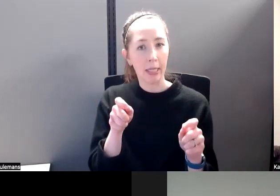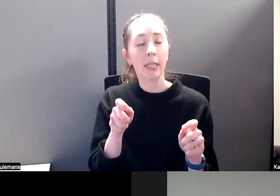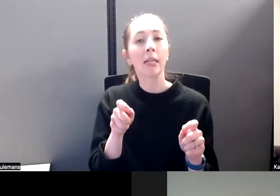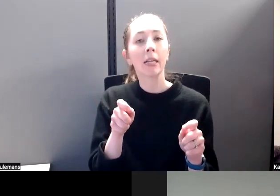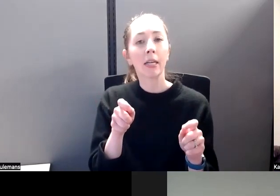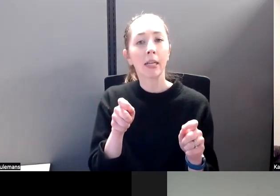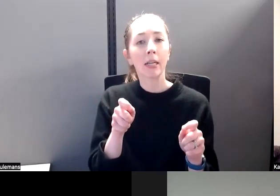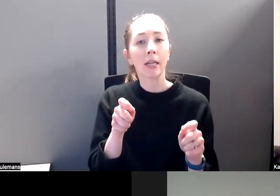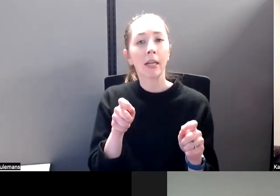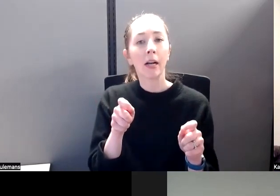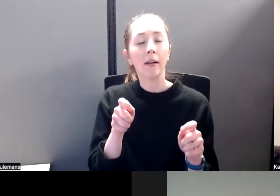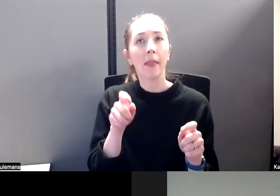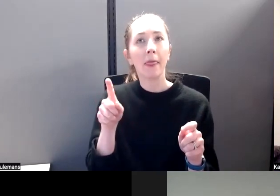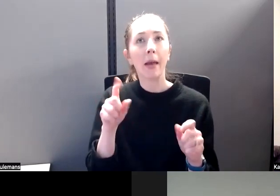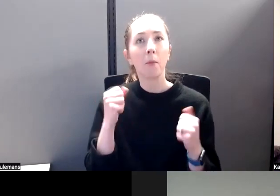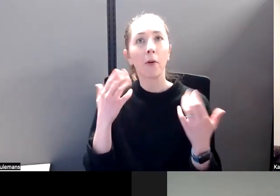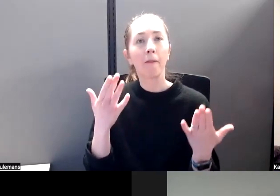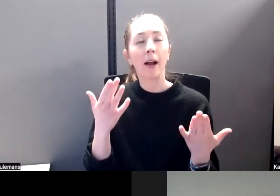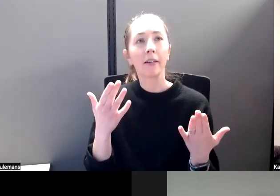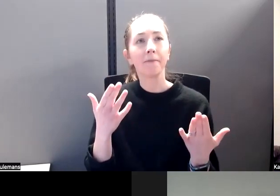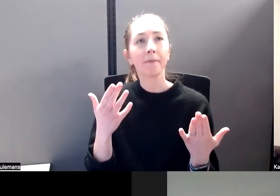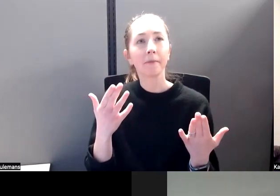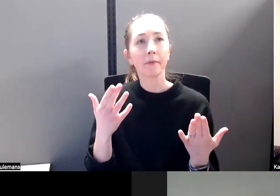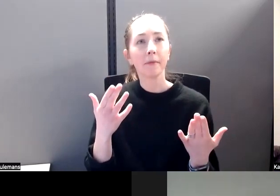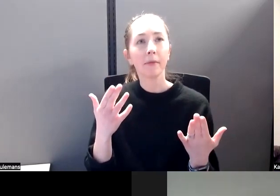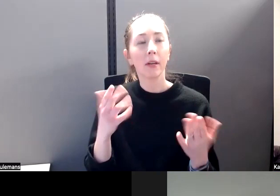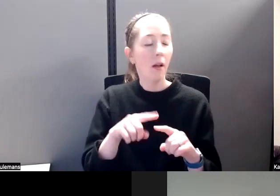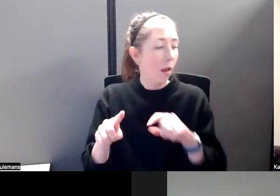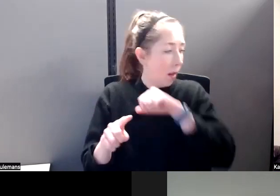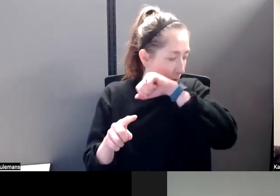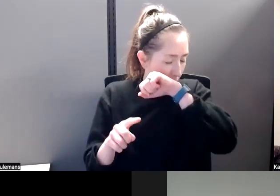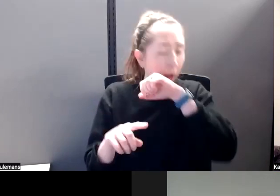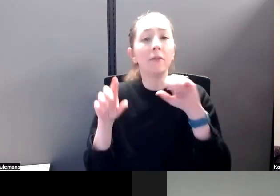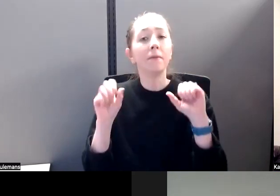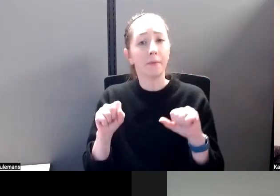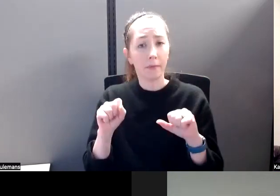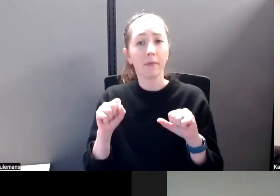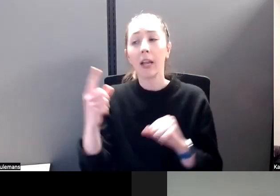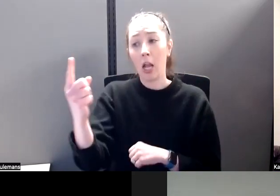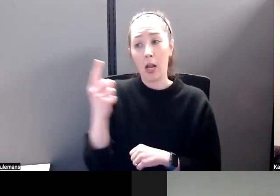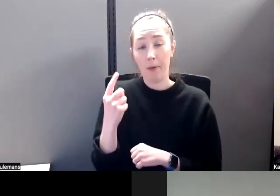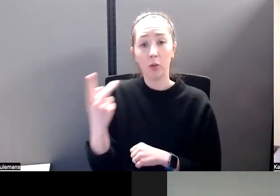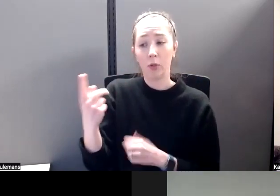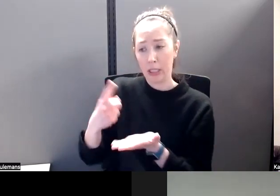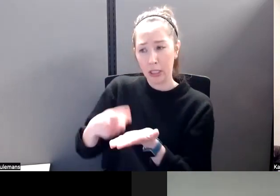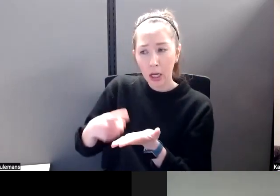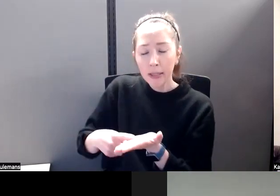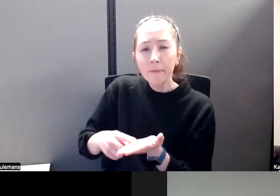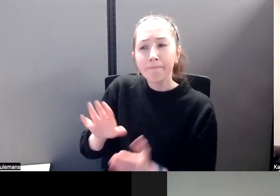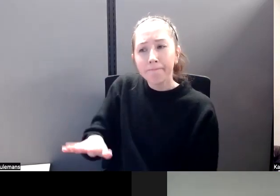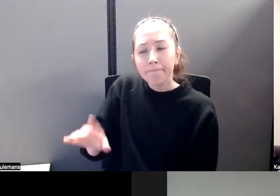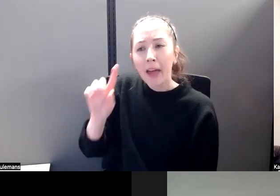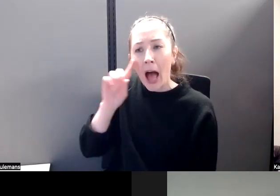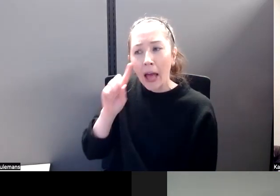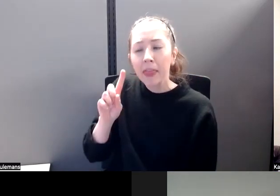come at a different, you know, they absolutely will come to me and we would have discussions about it. Like, hey, I think this is where it should